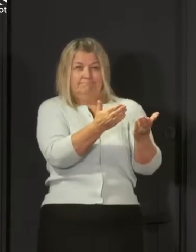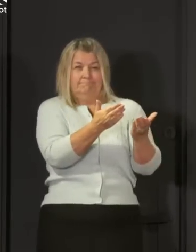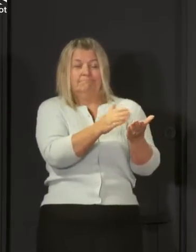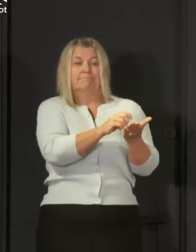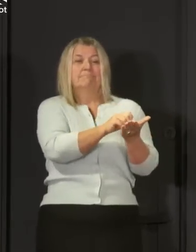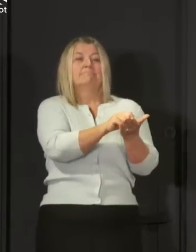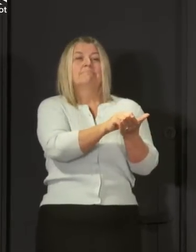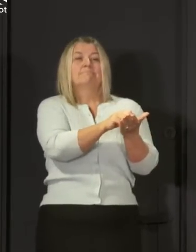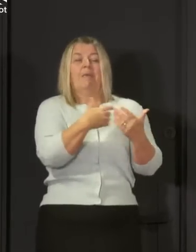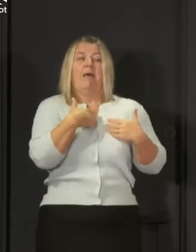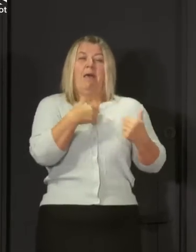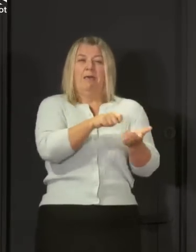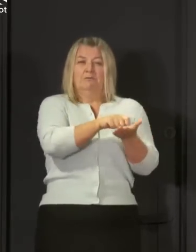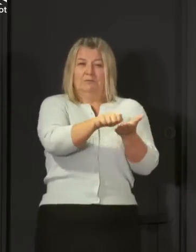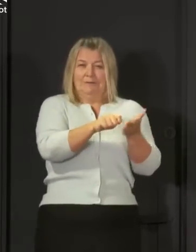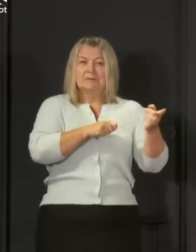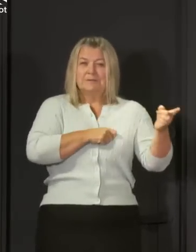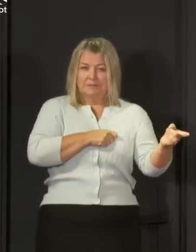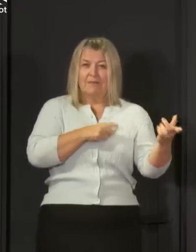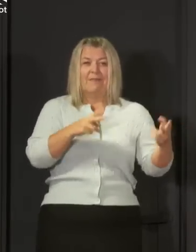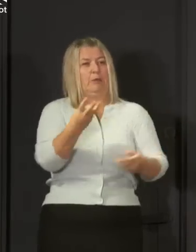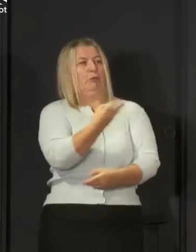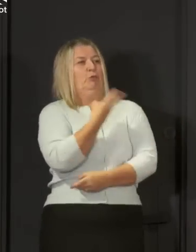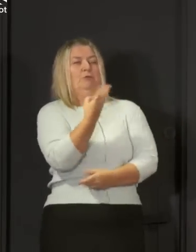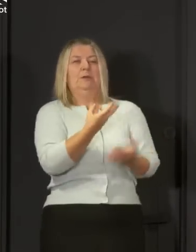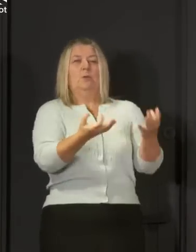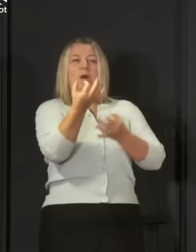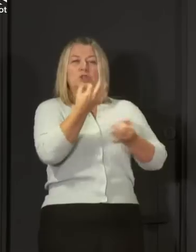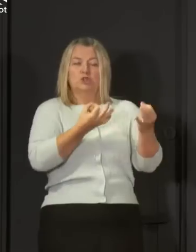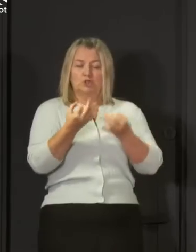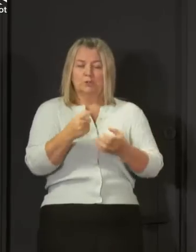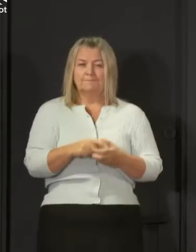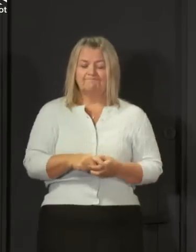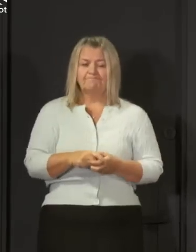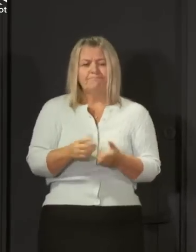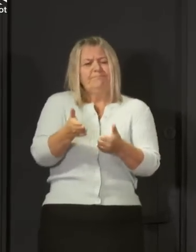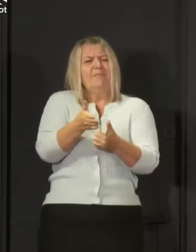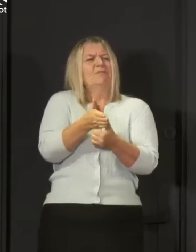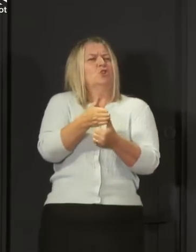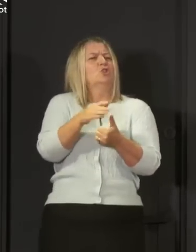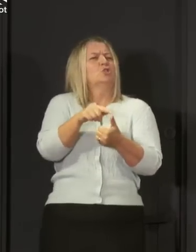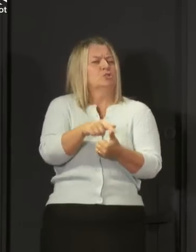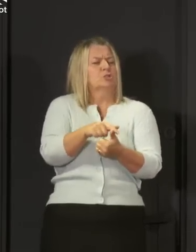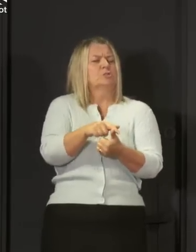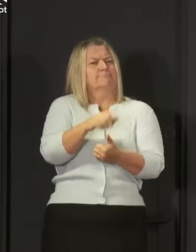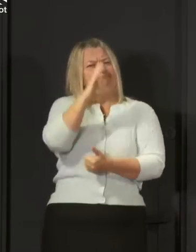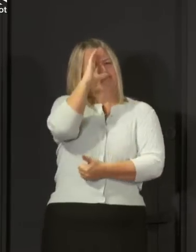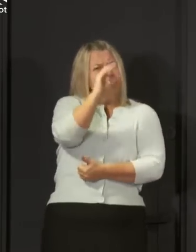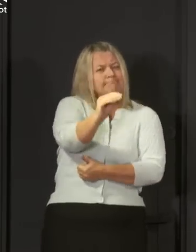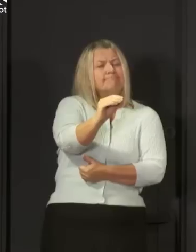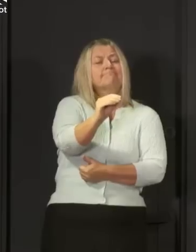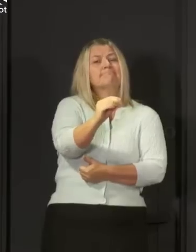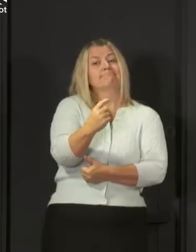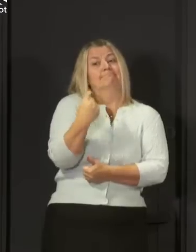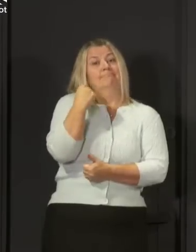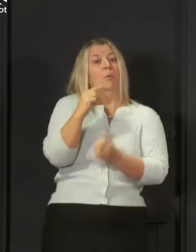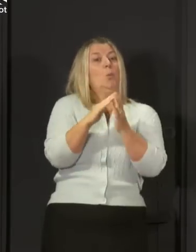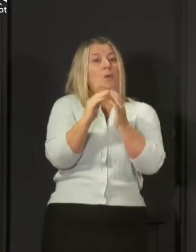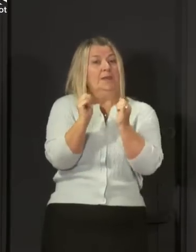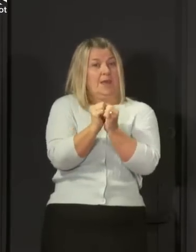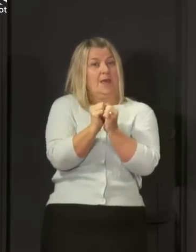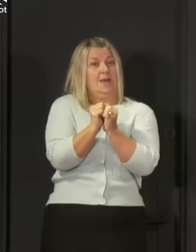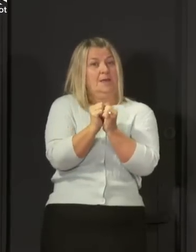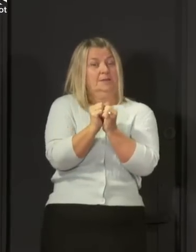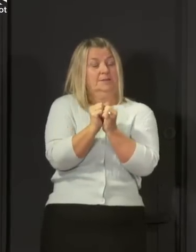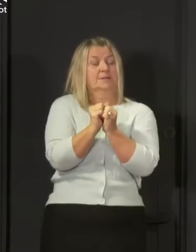I and the Chief Medical Officer take questions. The first thing I want to reflect on is that the weekend just passed,